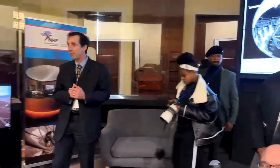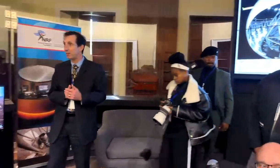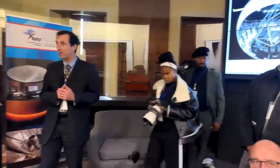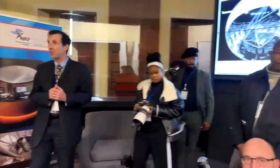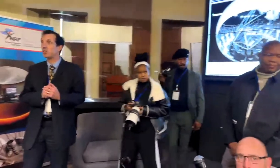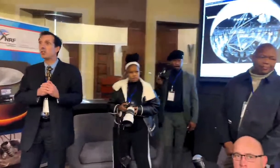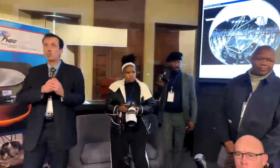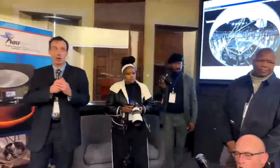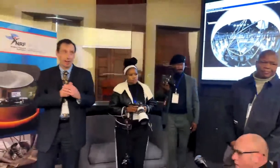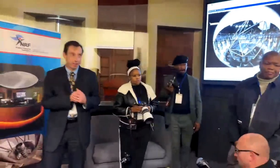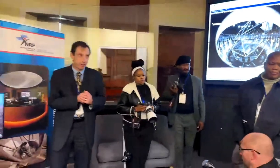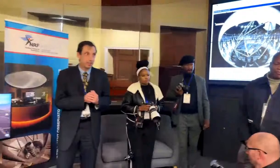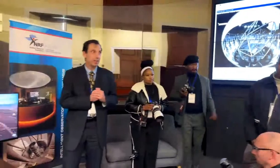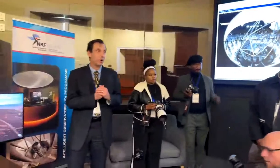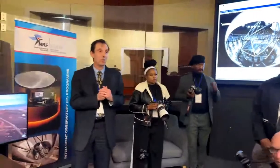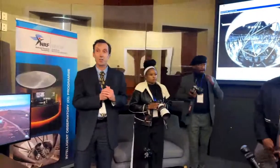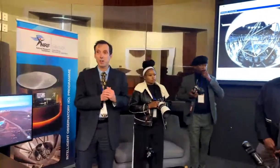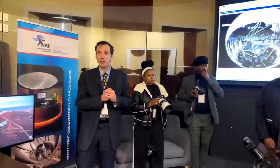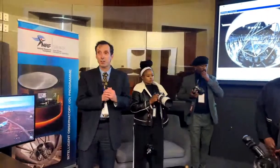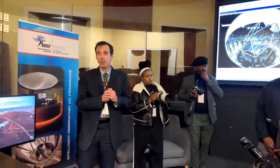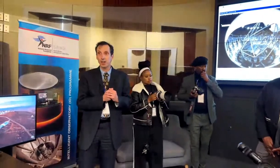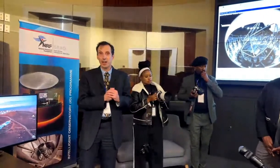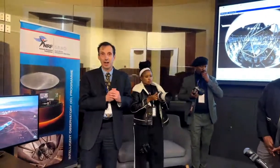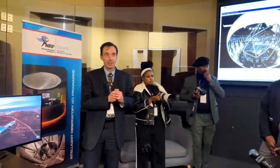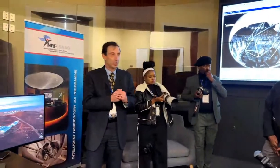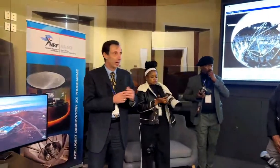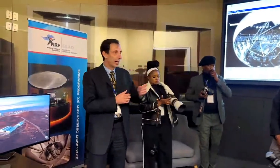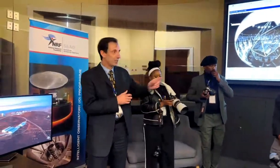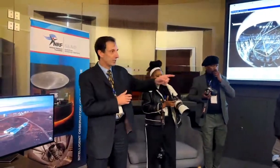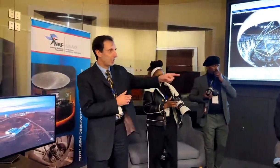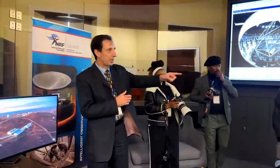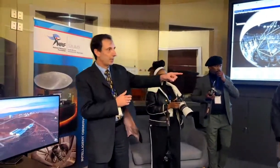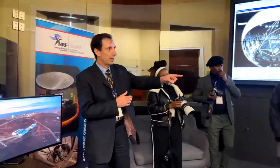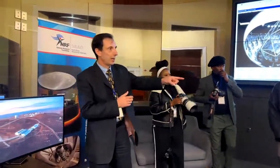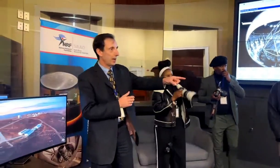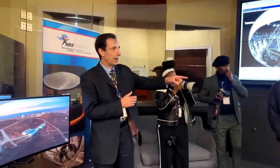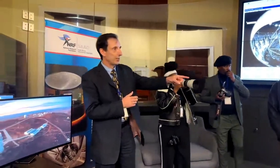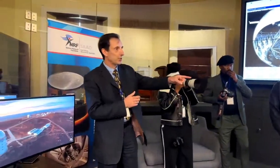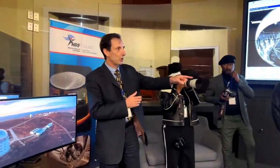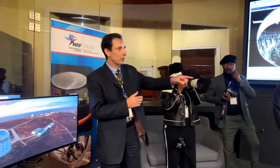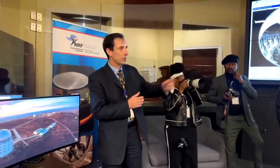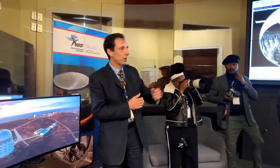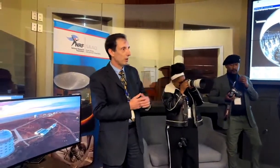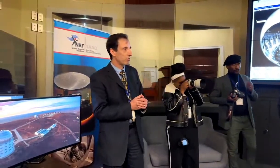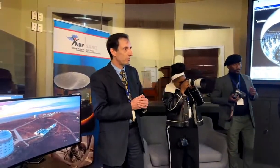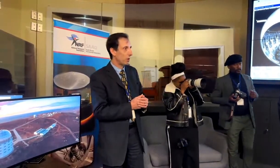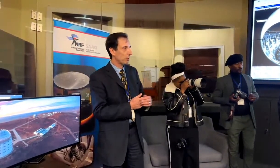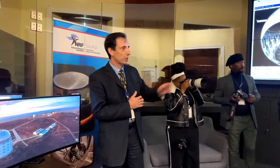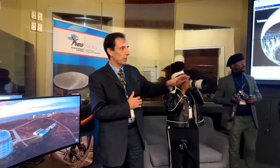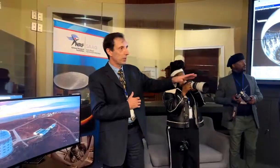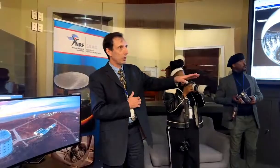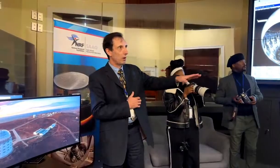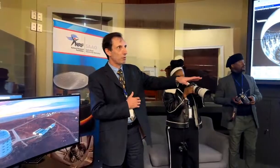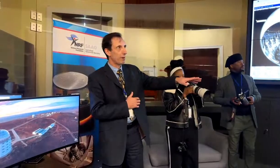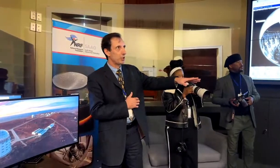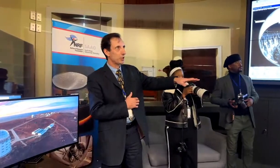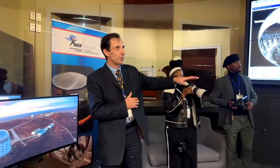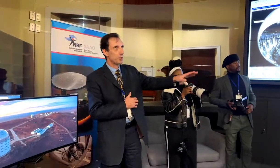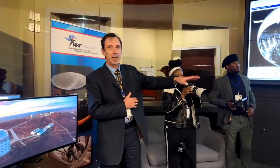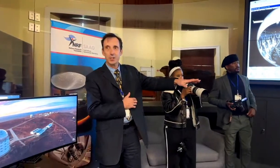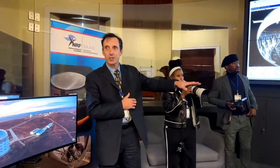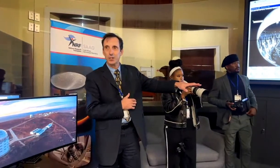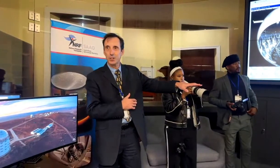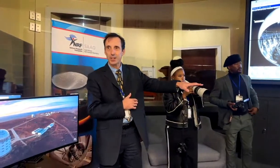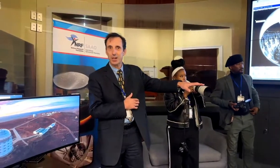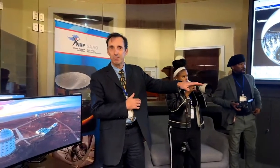the director of SALT, and she has the SALT remote